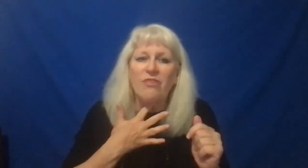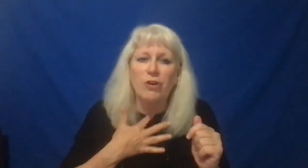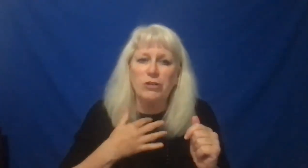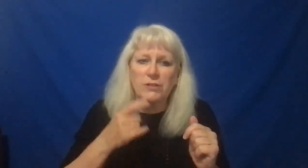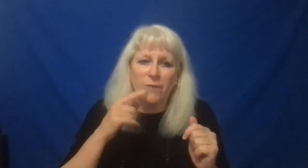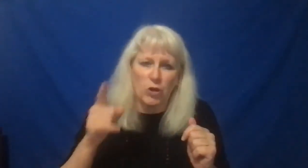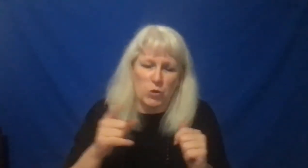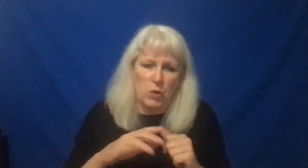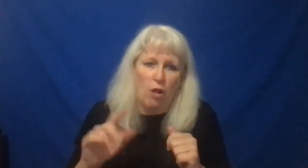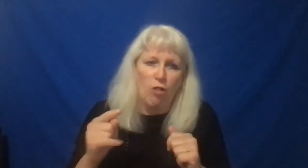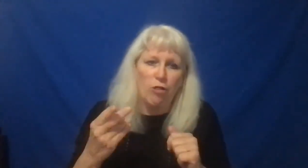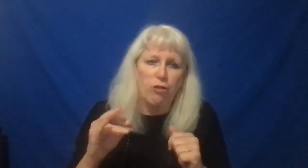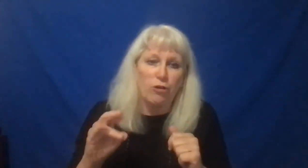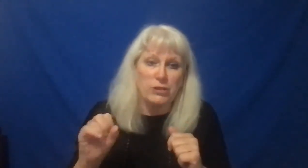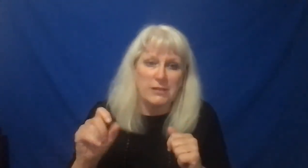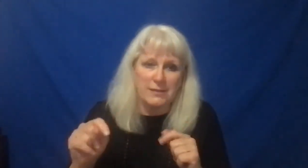we know when the suffering alcoholic is in,